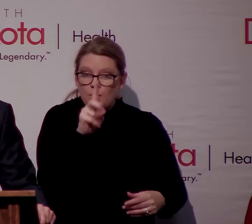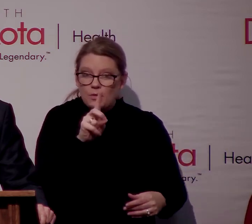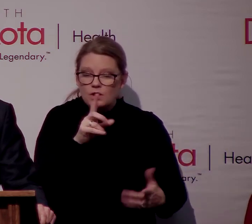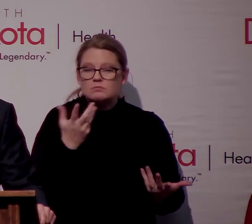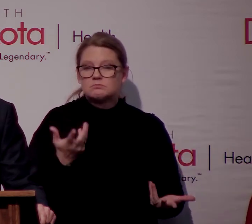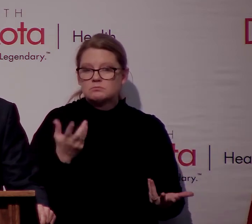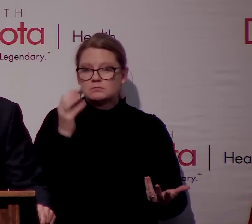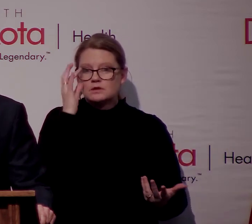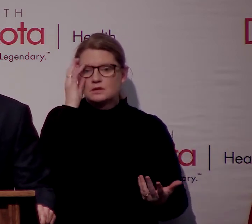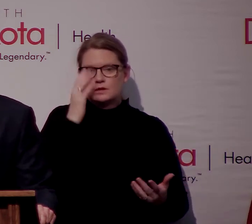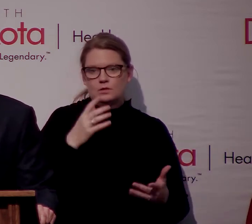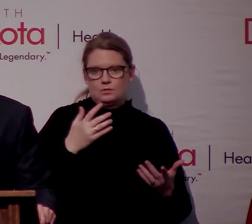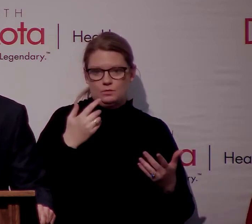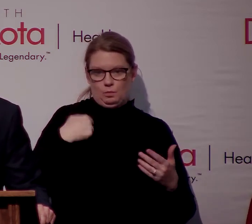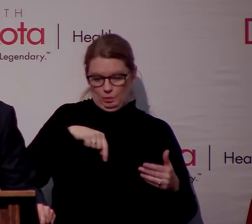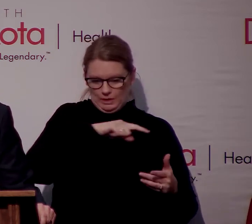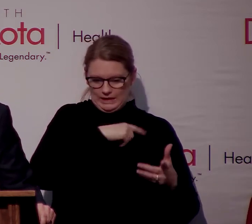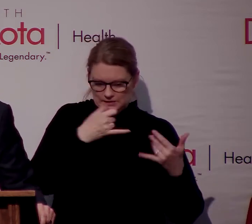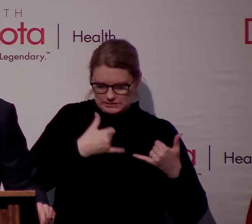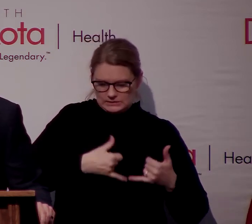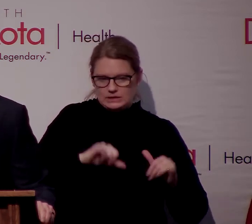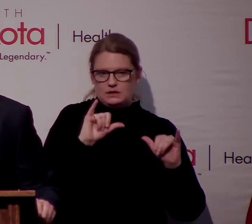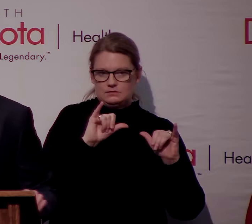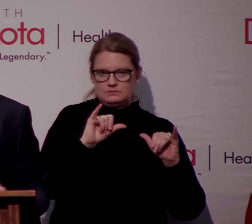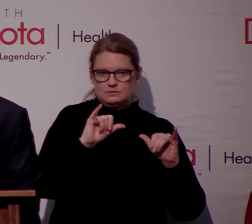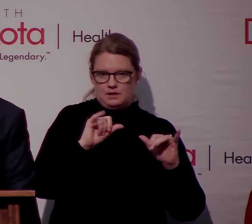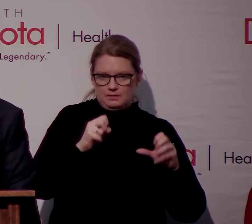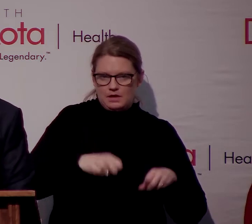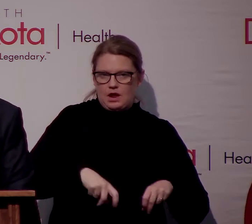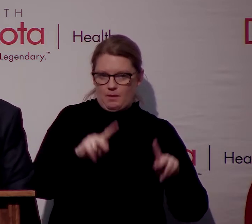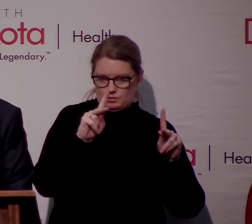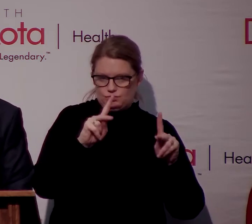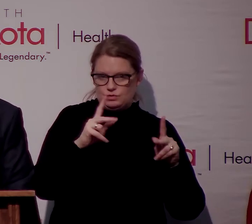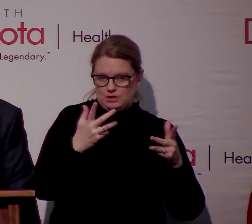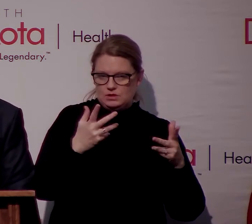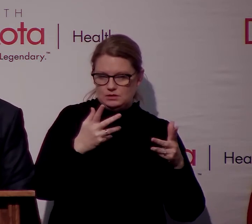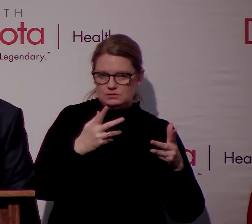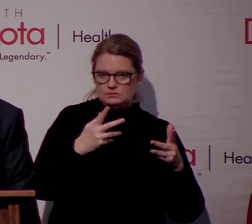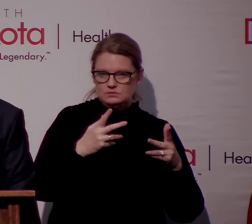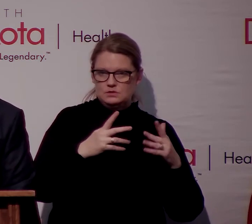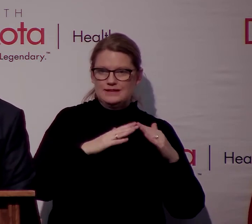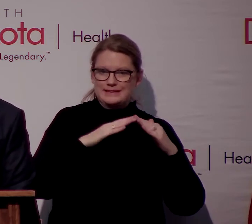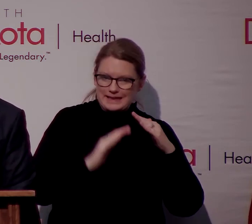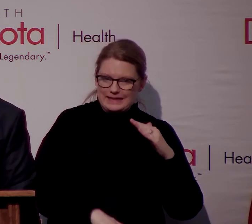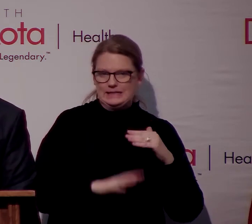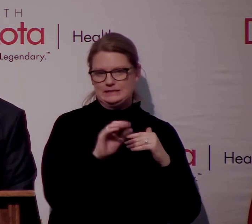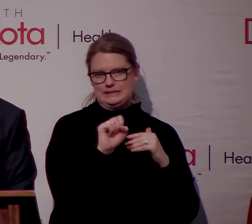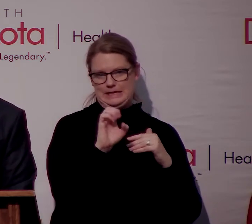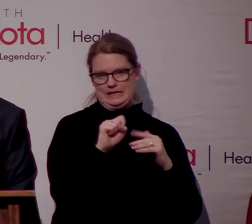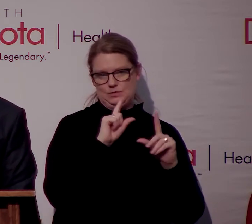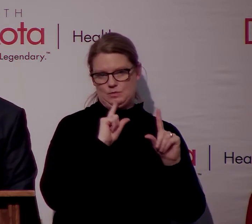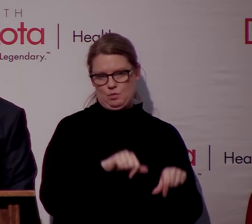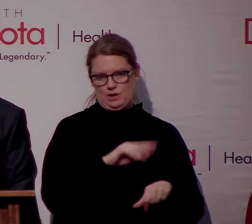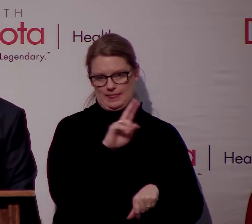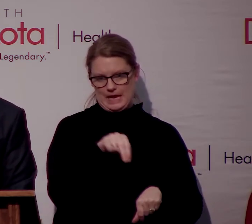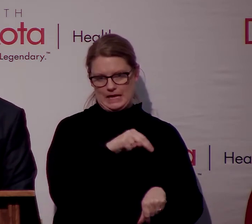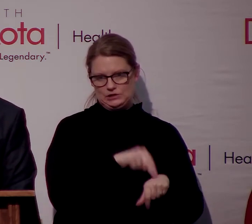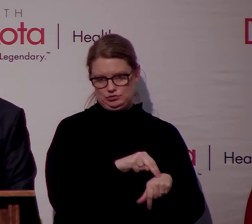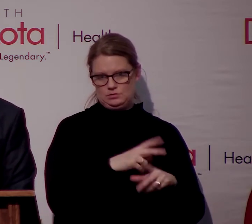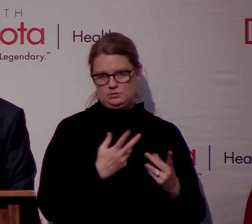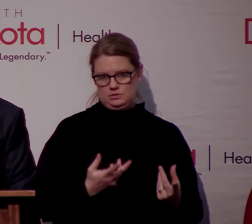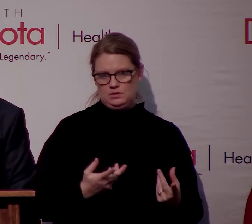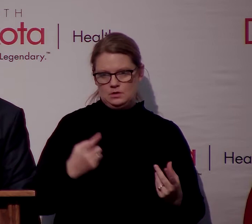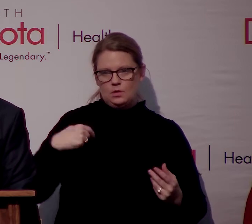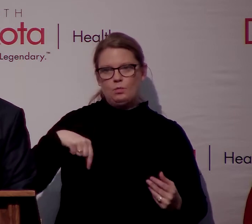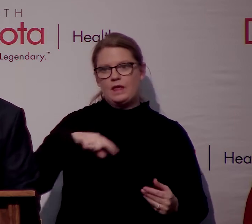in a position where we have an opportunity with being among the least cases reported in the nation, that we've got an